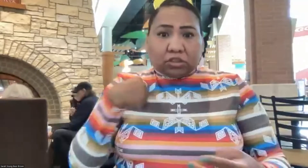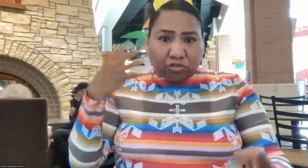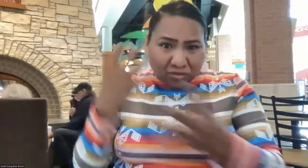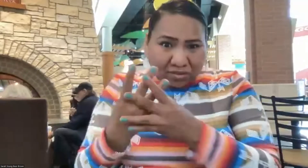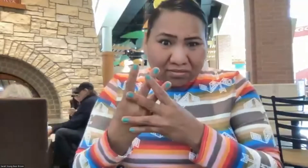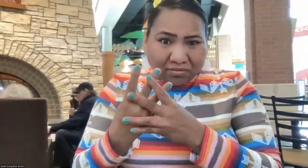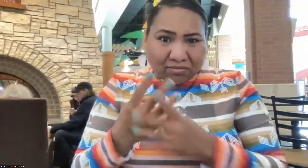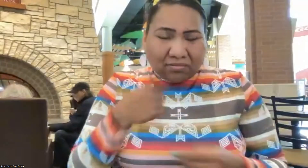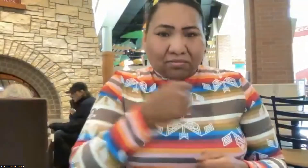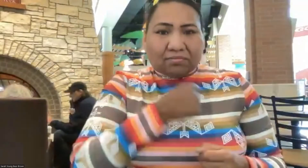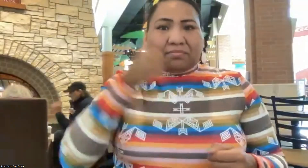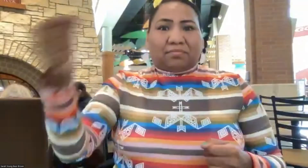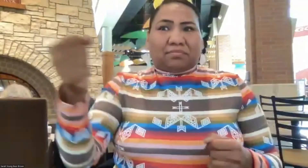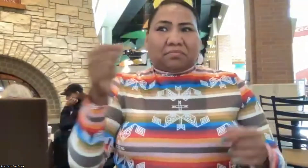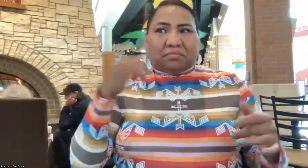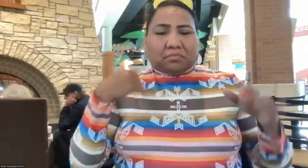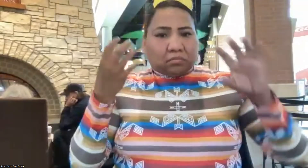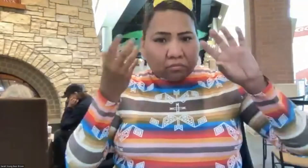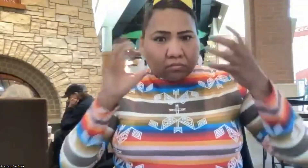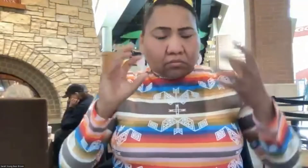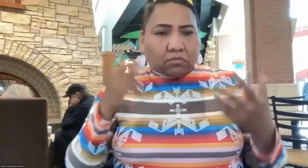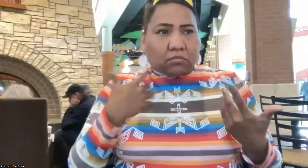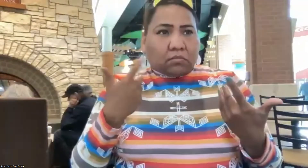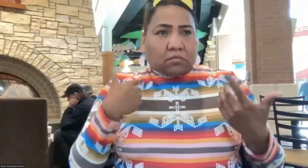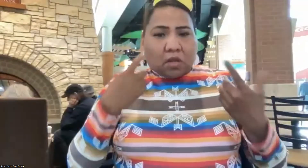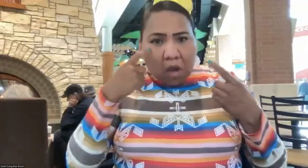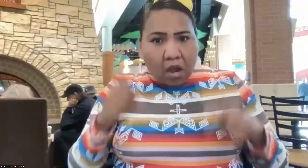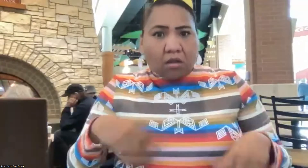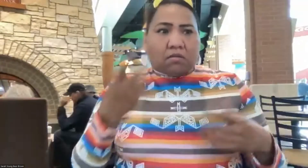Our children were detained. I was put in jail.